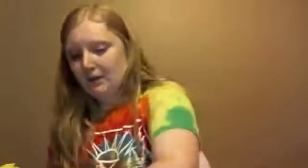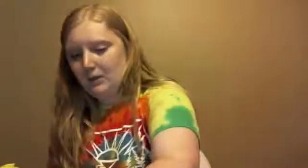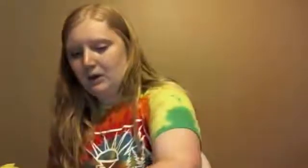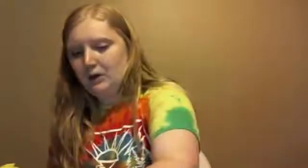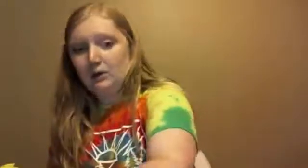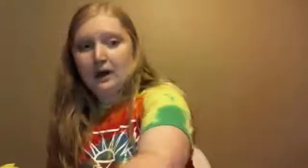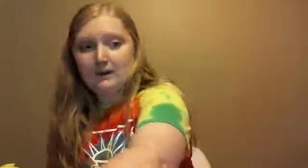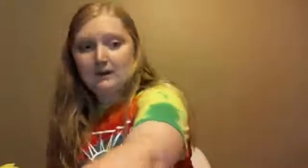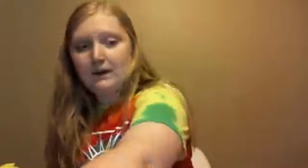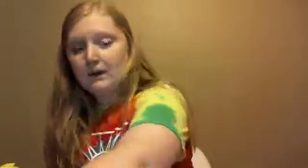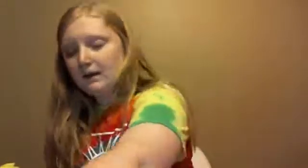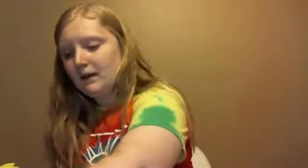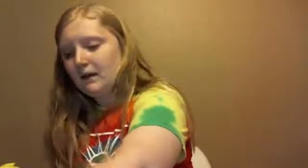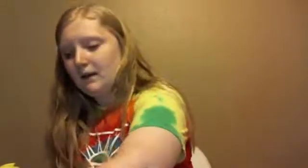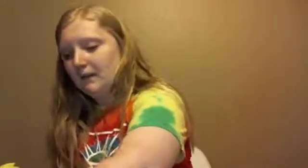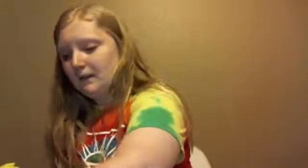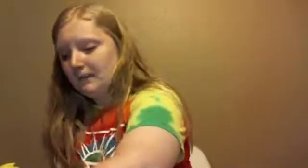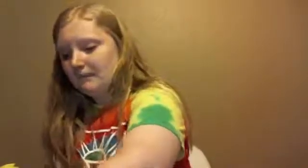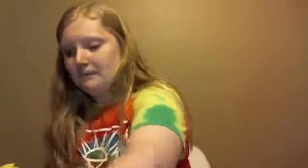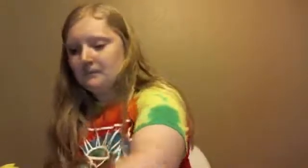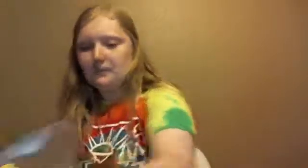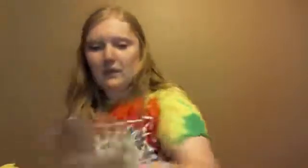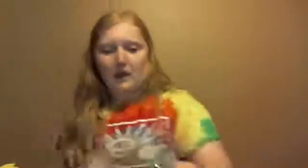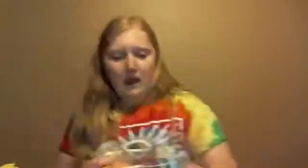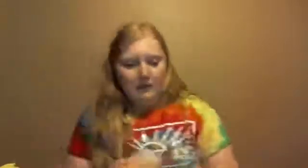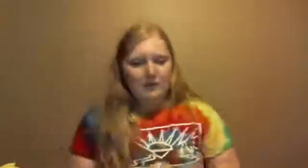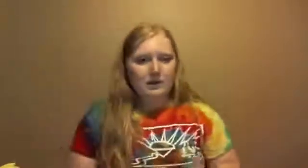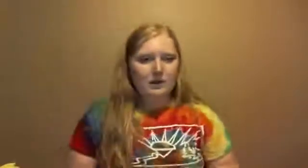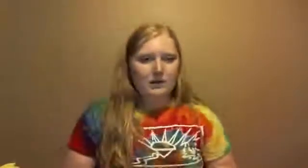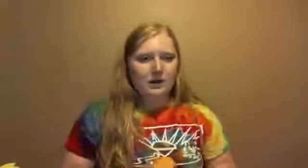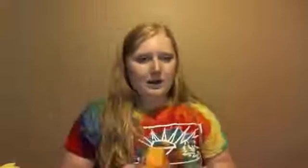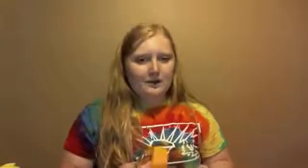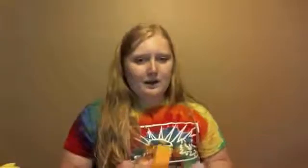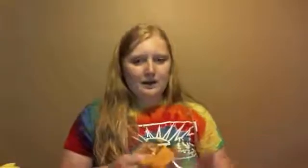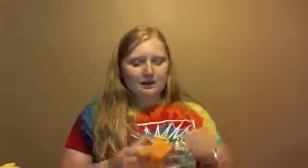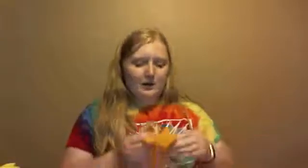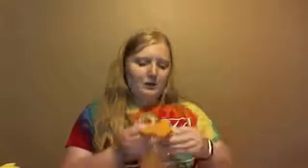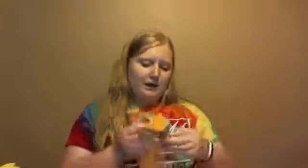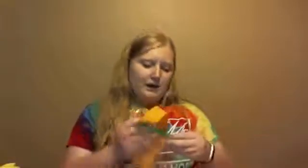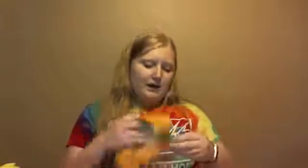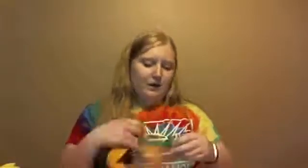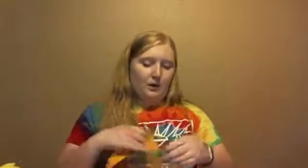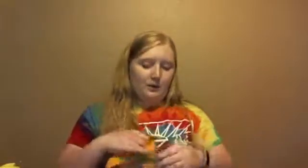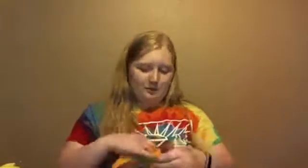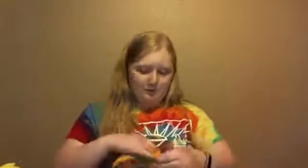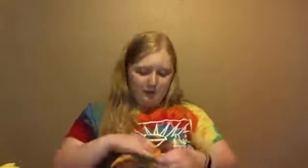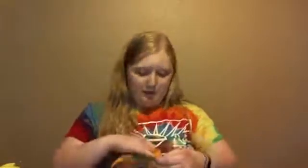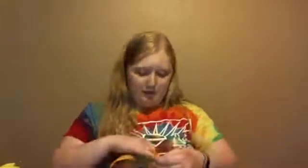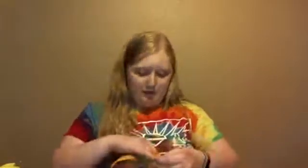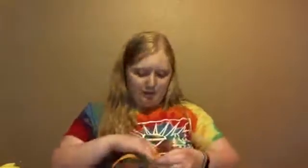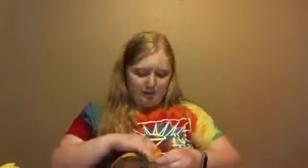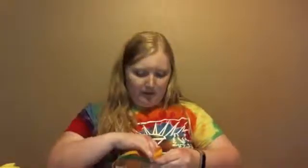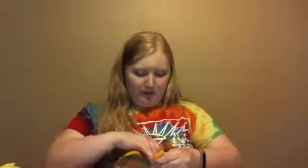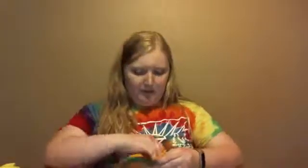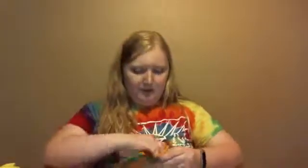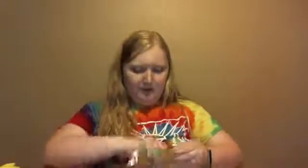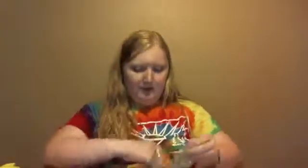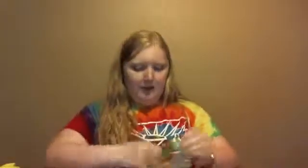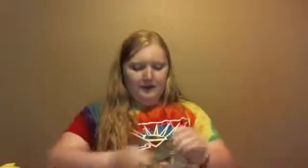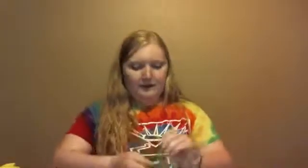What do you guys think? And let me know what you guys put in for gold at home if you're making the sensory bags along